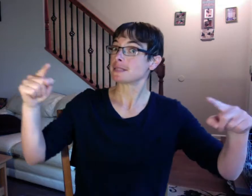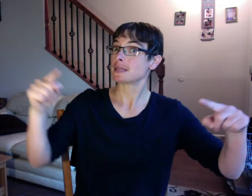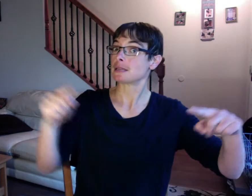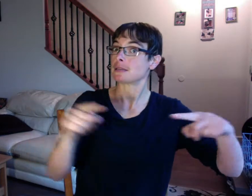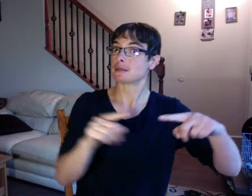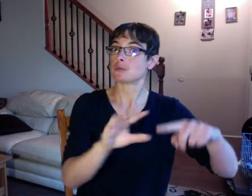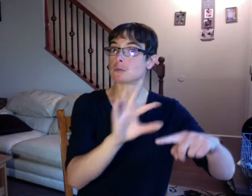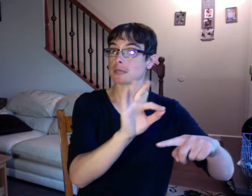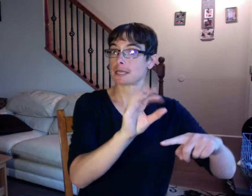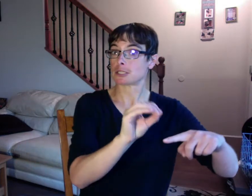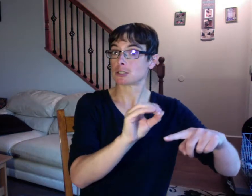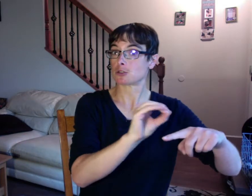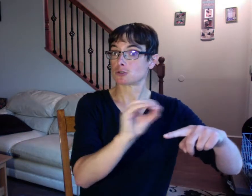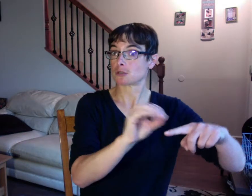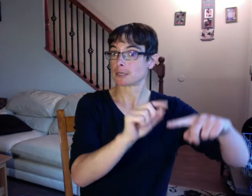and it's also